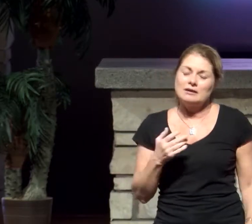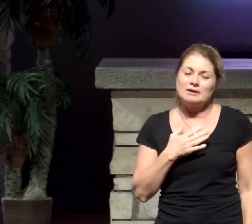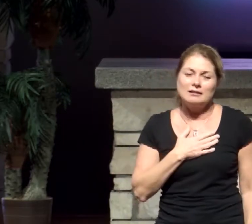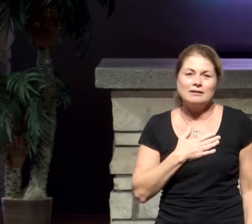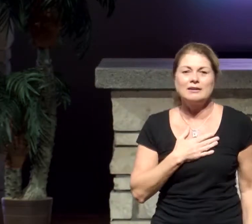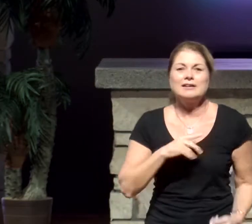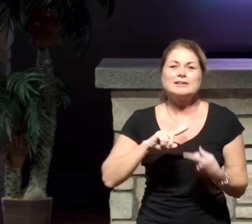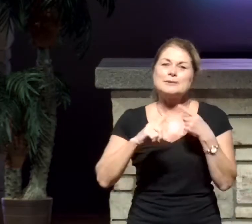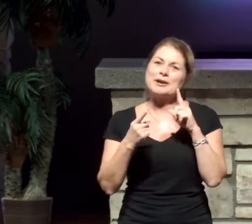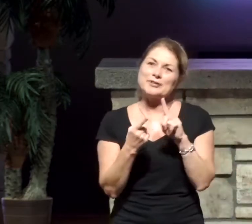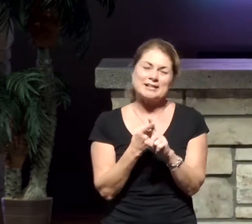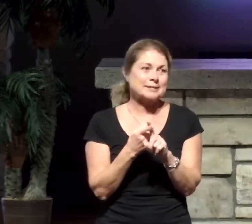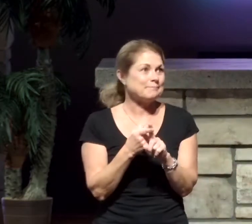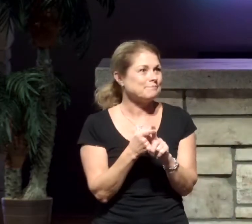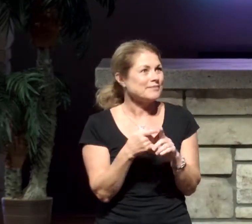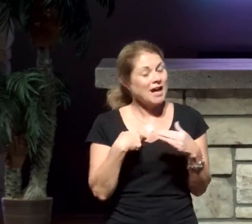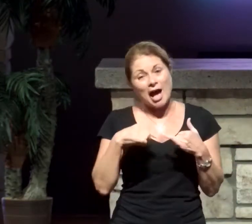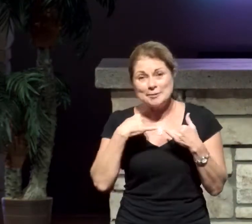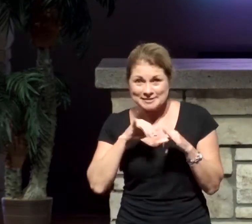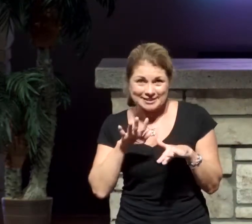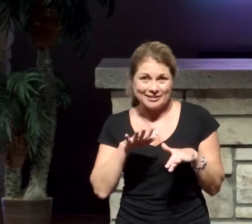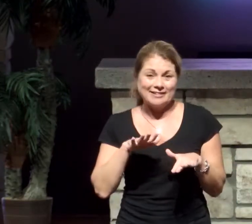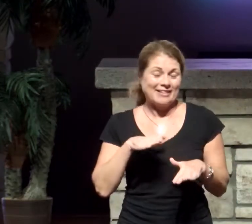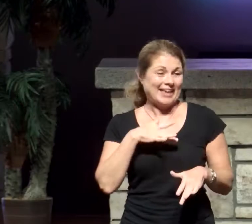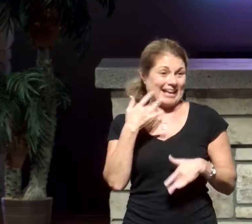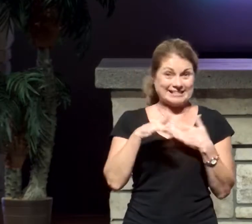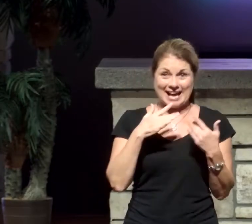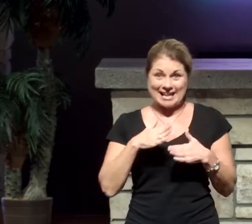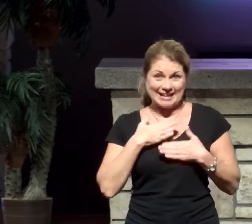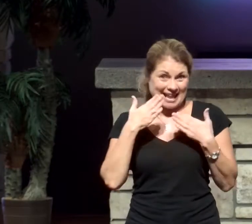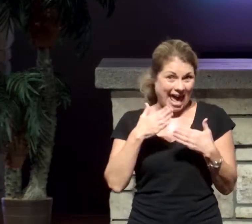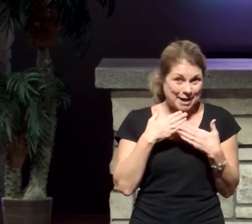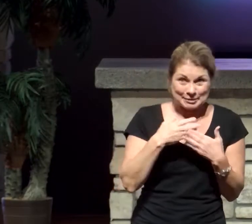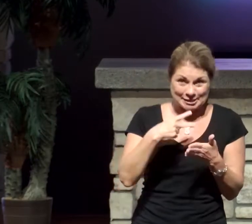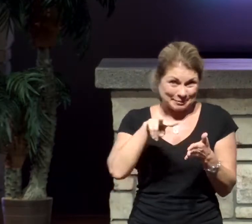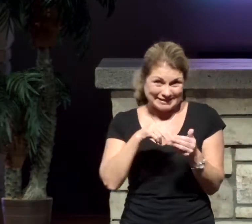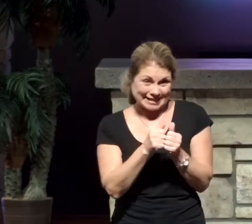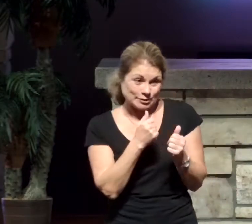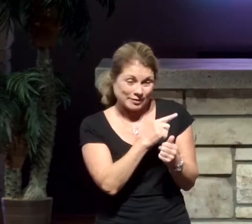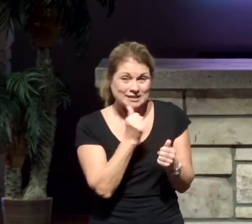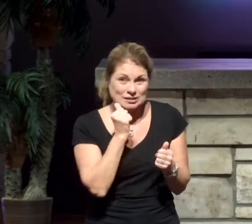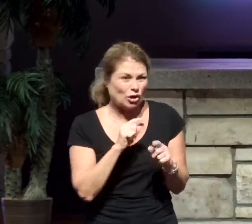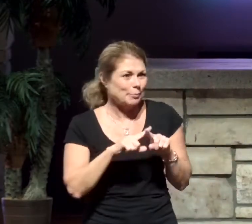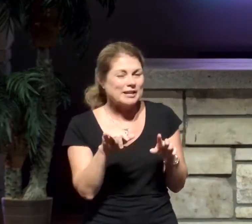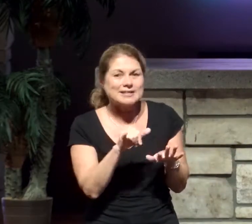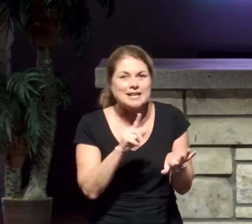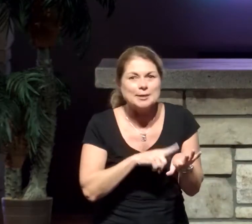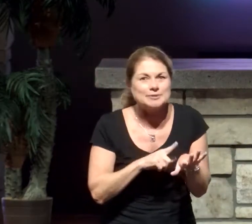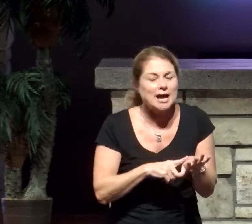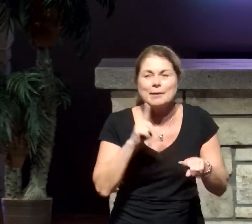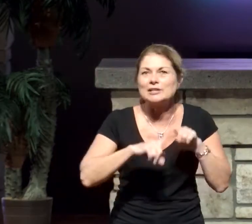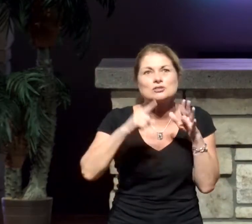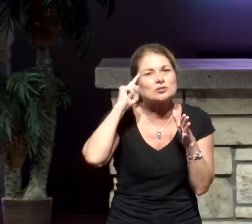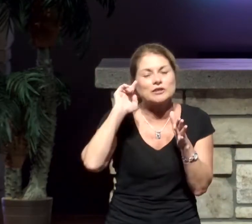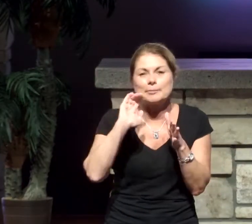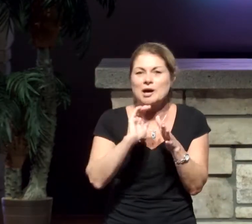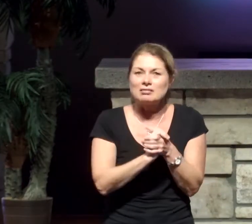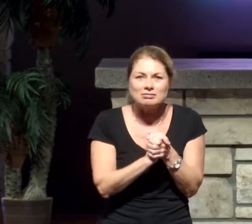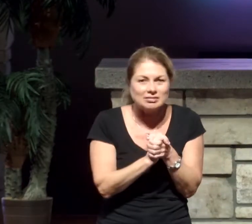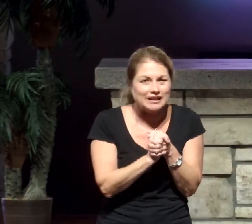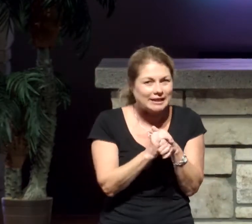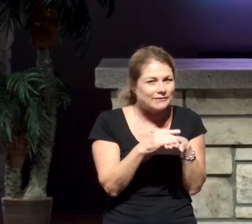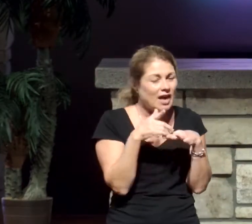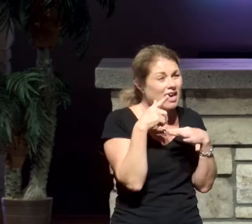Now, friends, here's the thing. I was still excited and happy to be dancing with this girl that I've had a crush on for years, but at the same time, I could not believe that